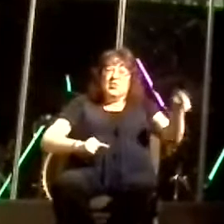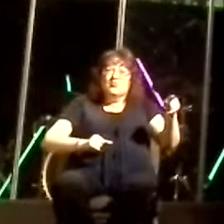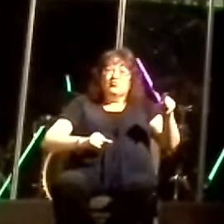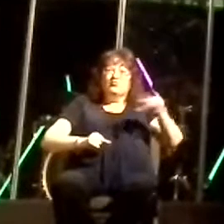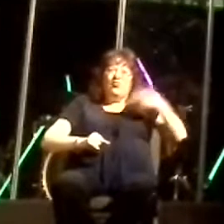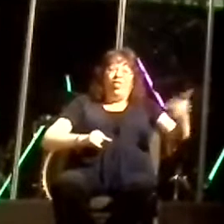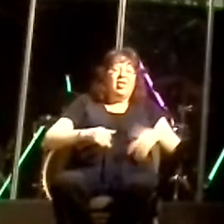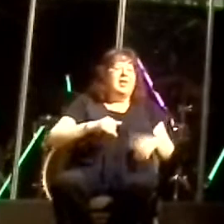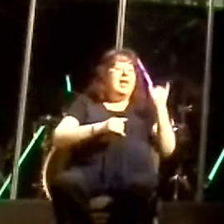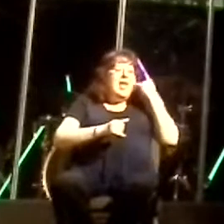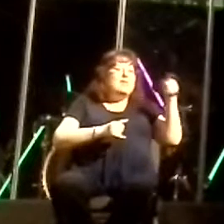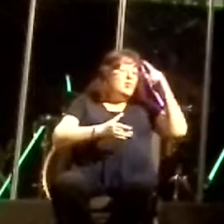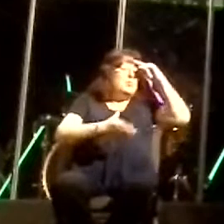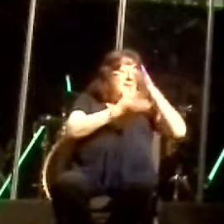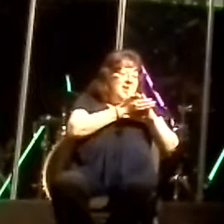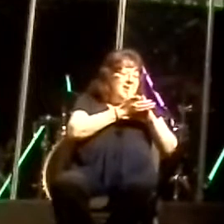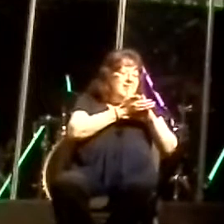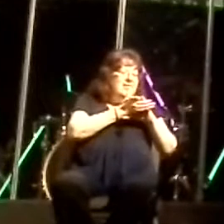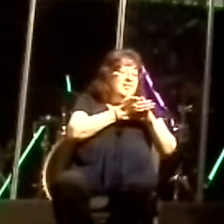right around.